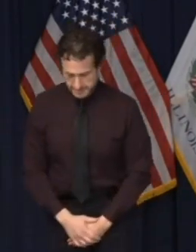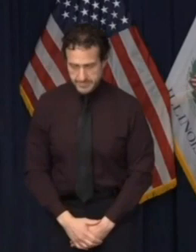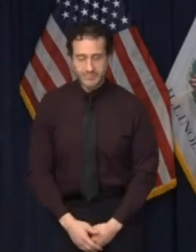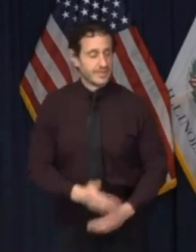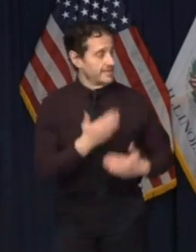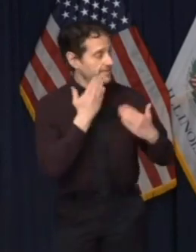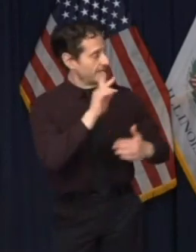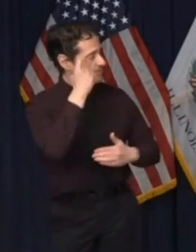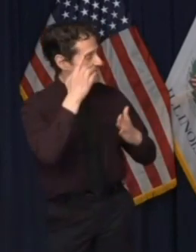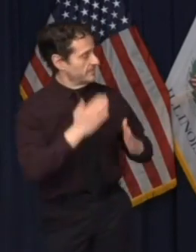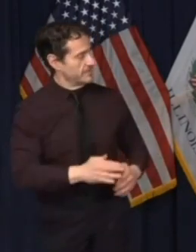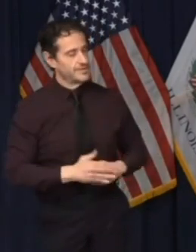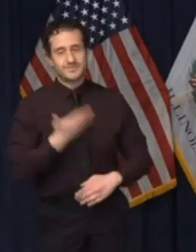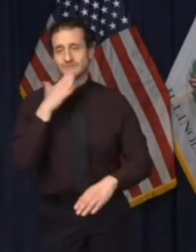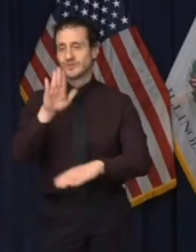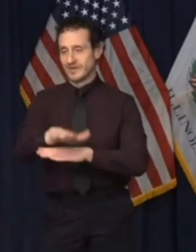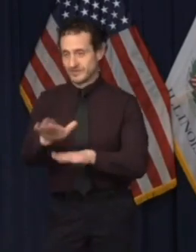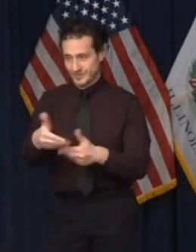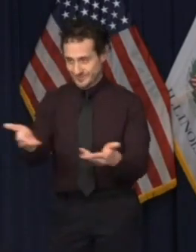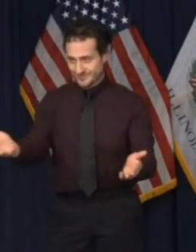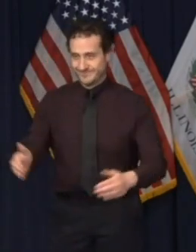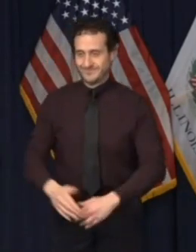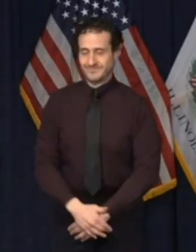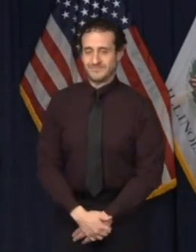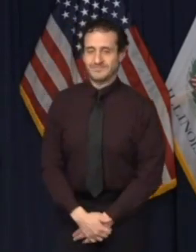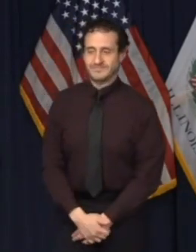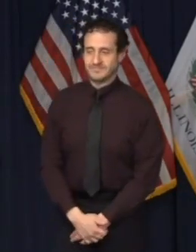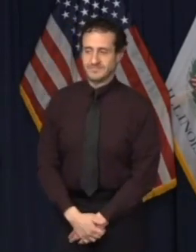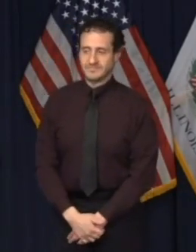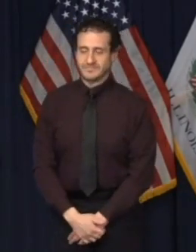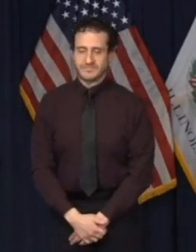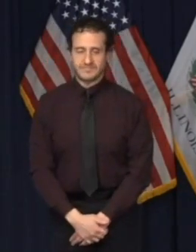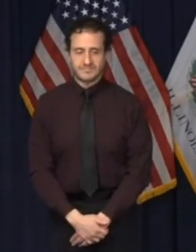Thank you, sir. Good afternoon.